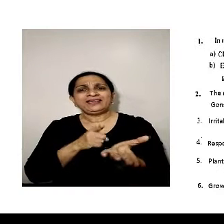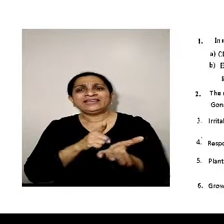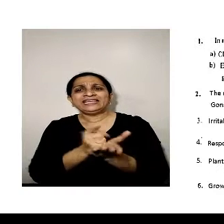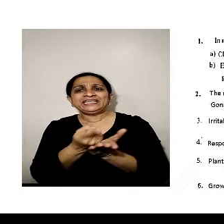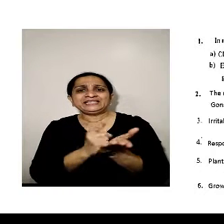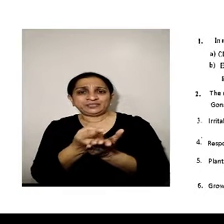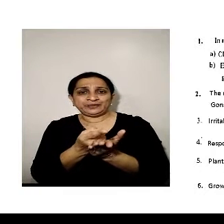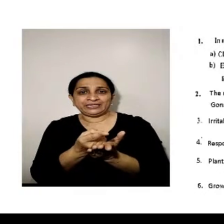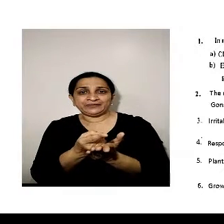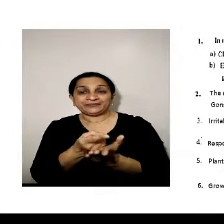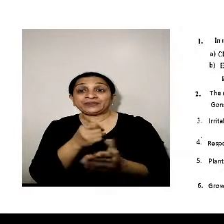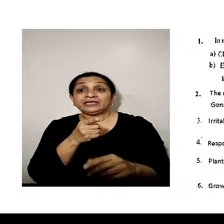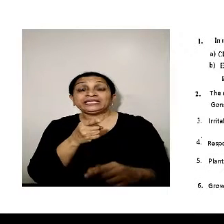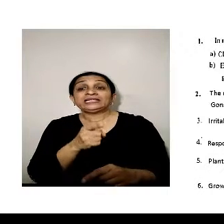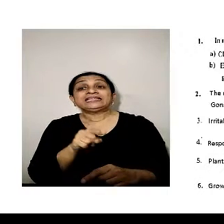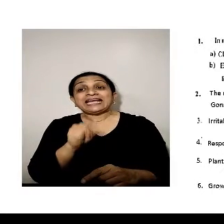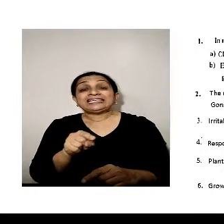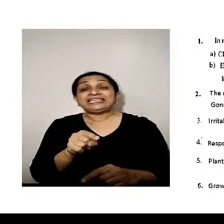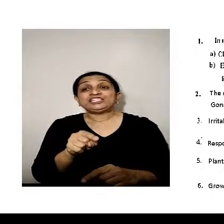one, irritability.